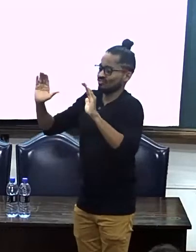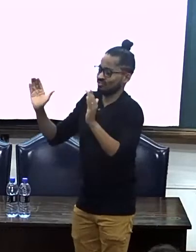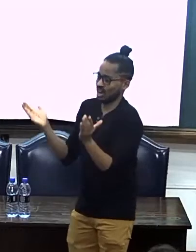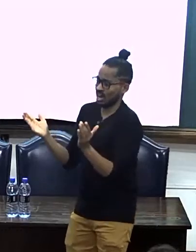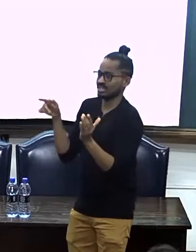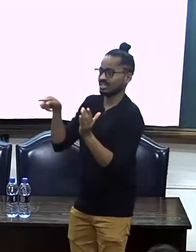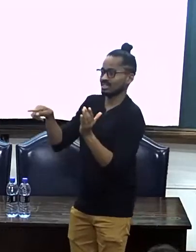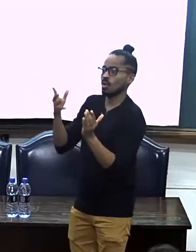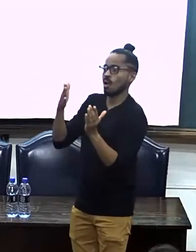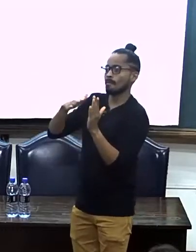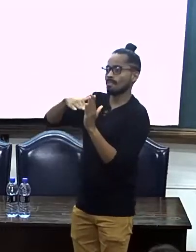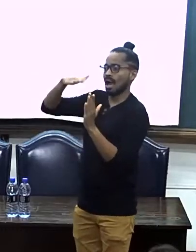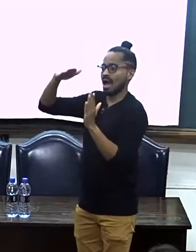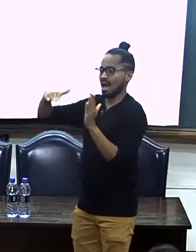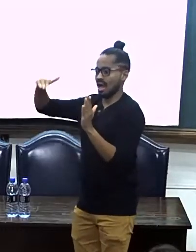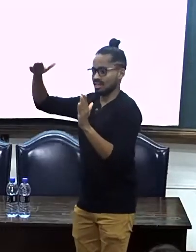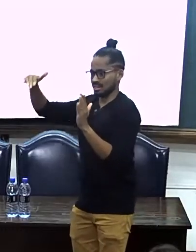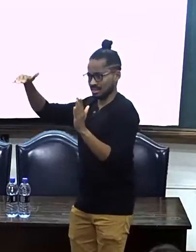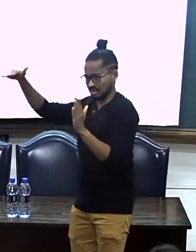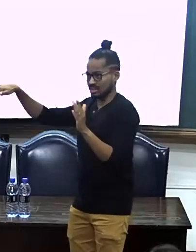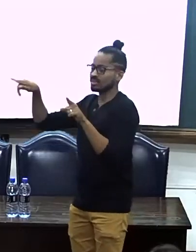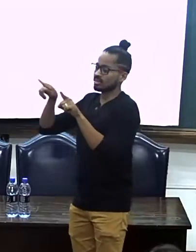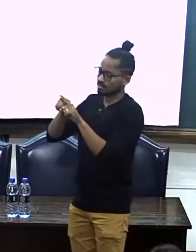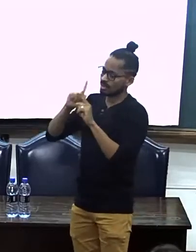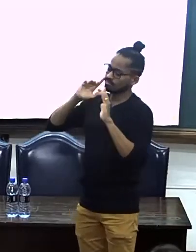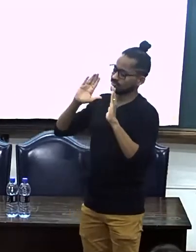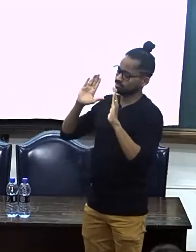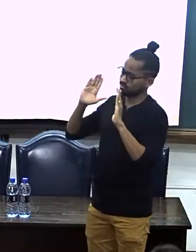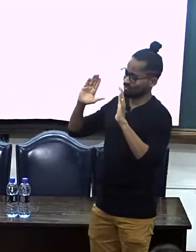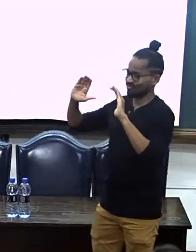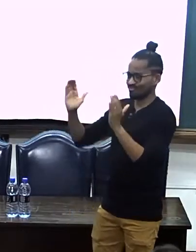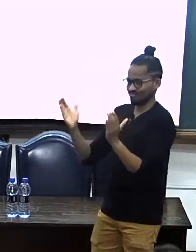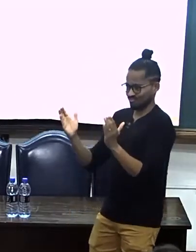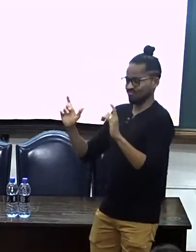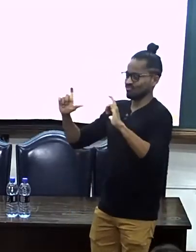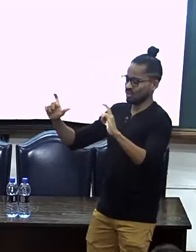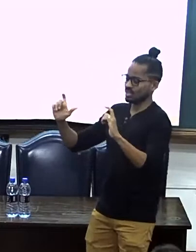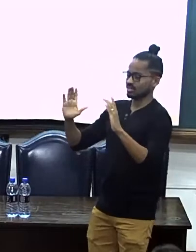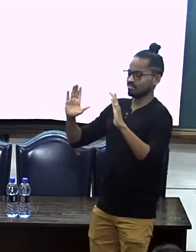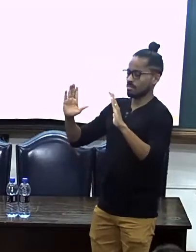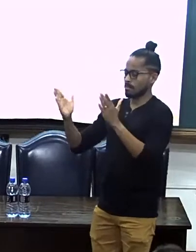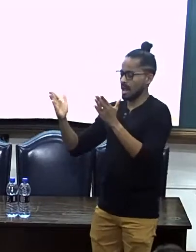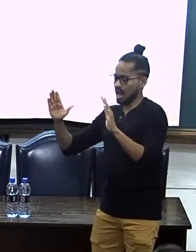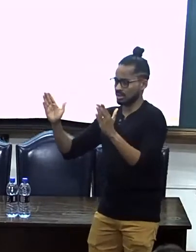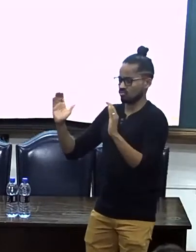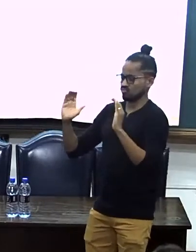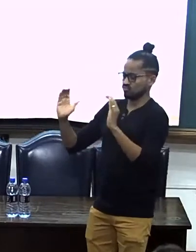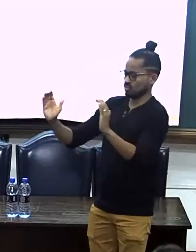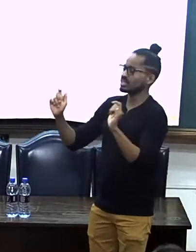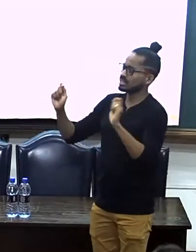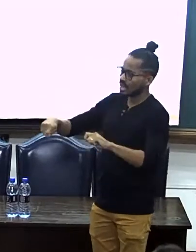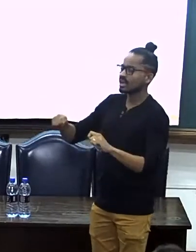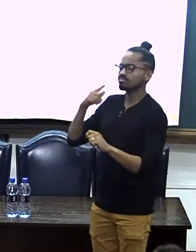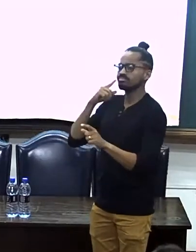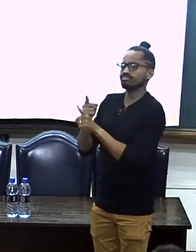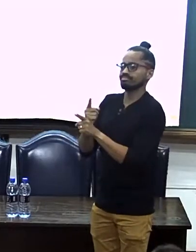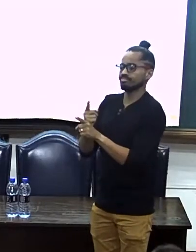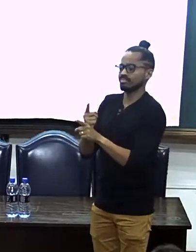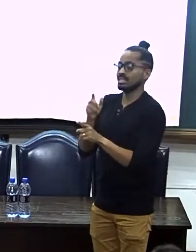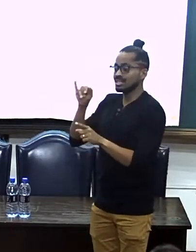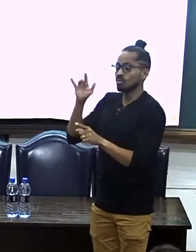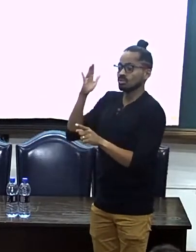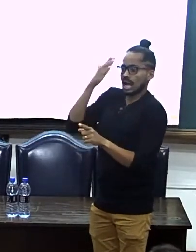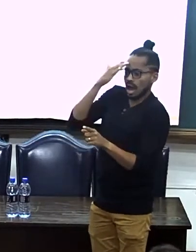with phrase boundaries which come with predicted strengths. So if we know how much the jaw